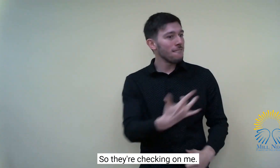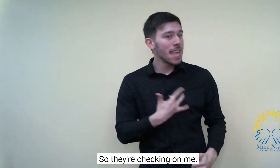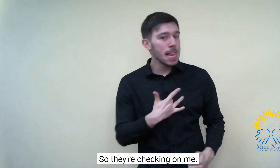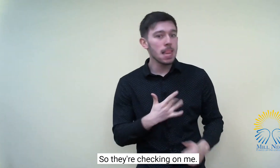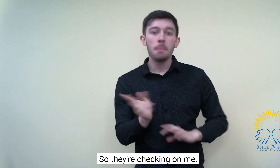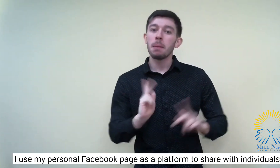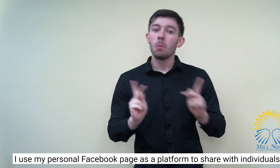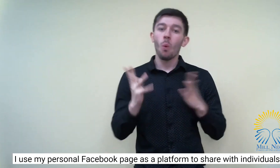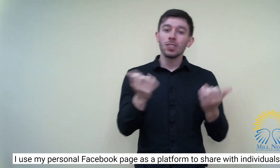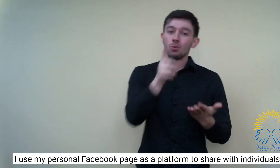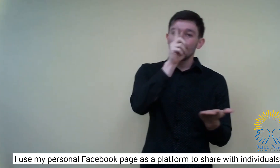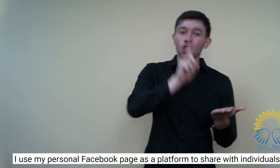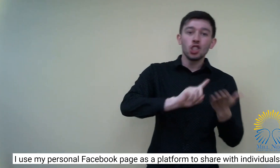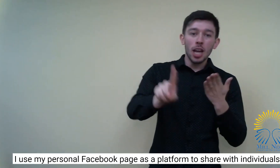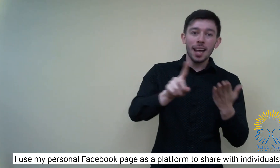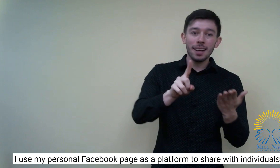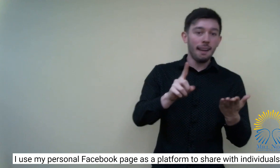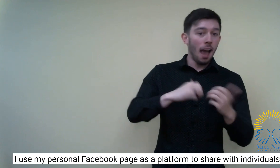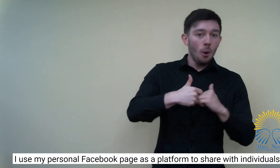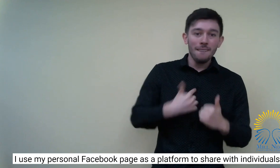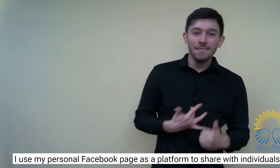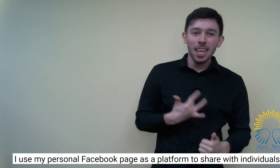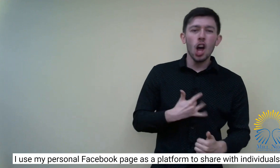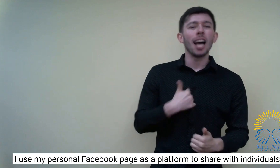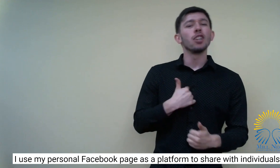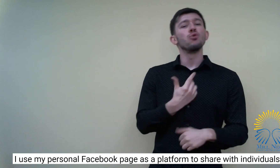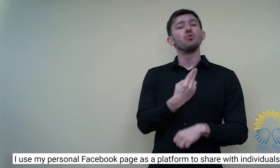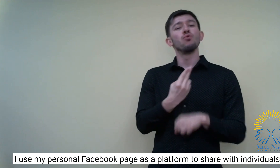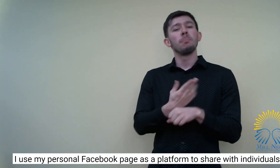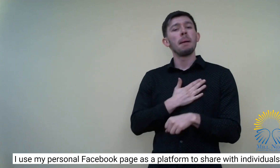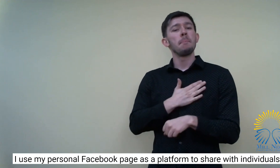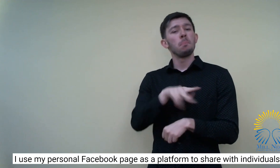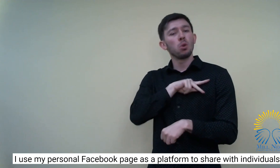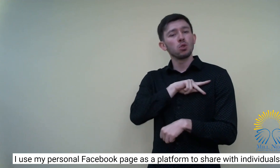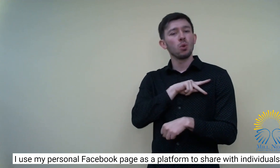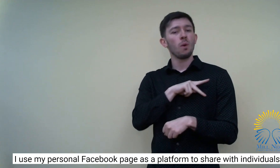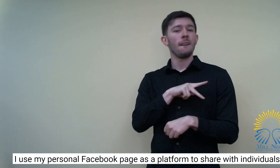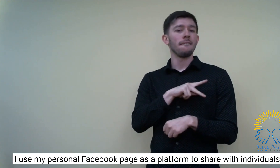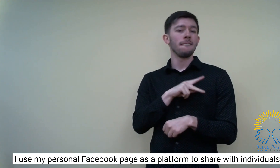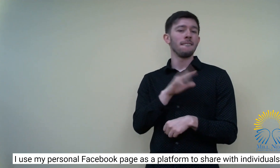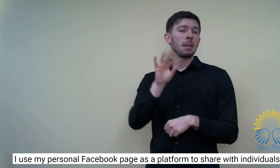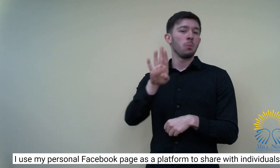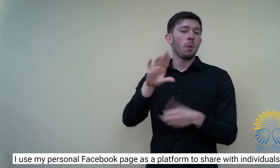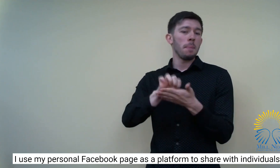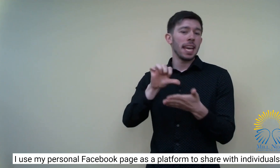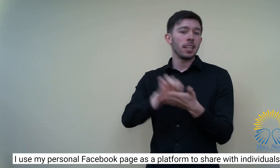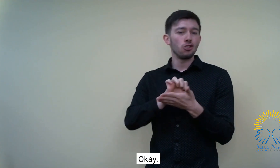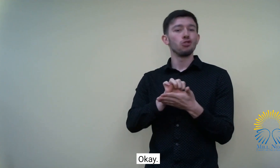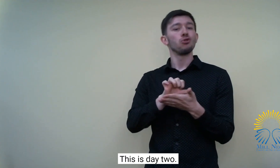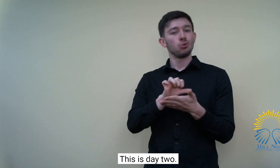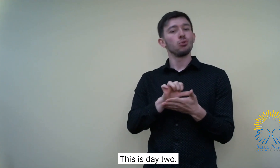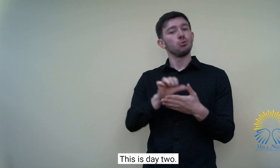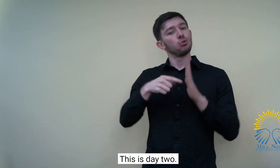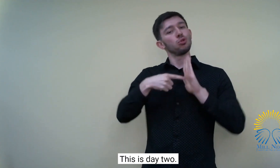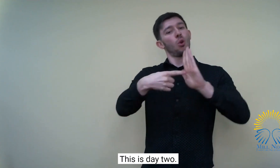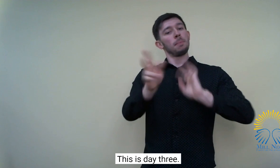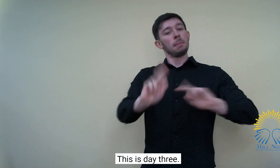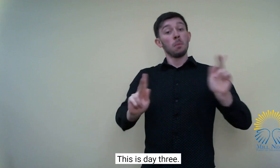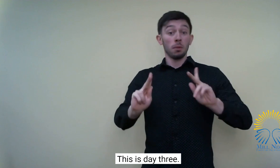me. I use my personal Facebook page as a platform to share with individuals, okay, this is day 2, this is day 3,